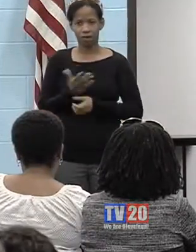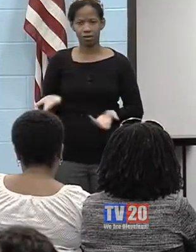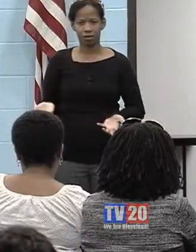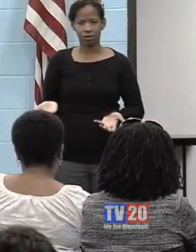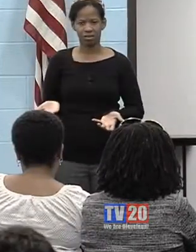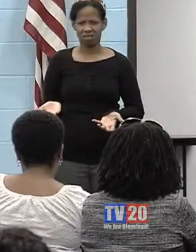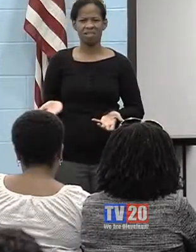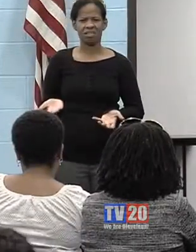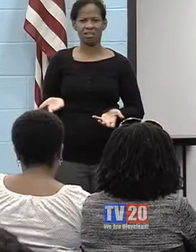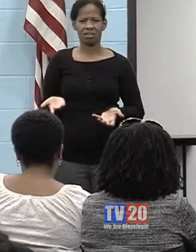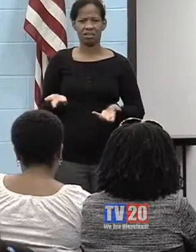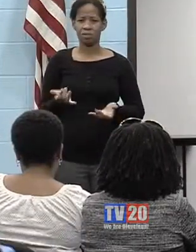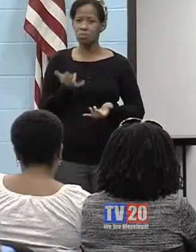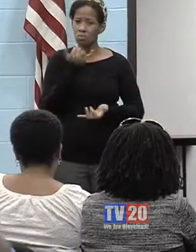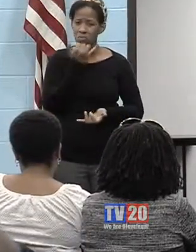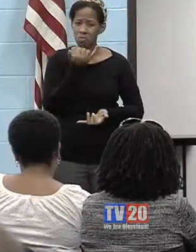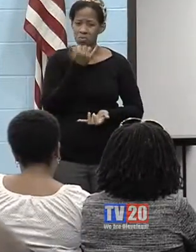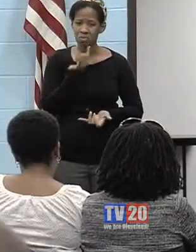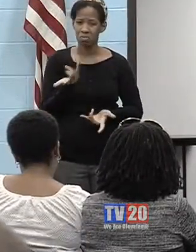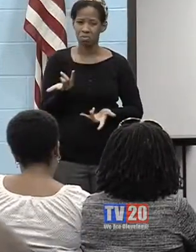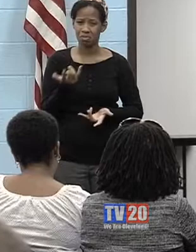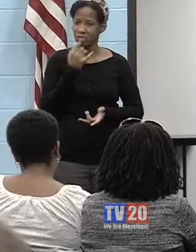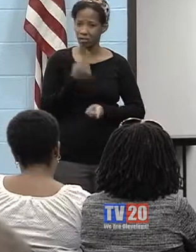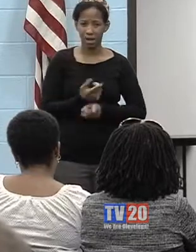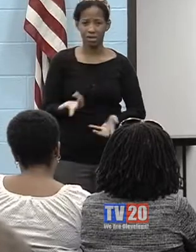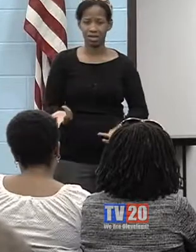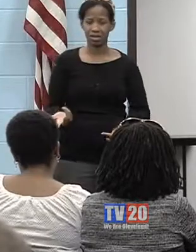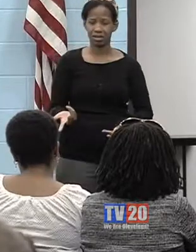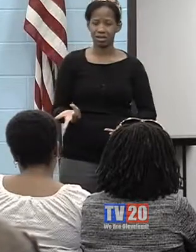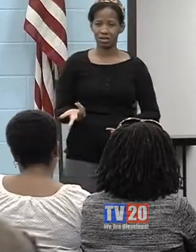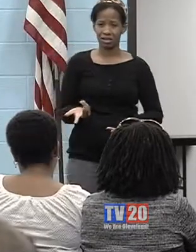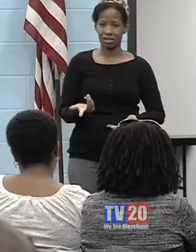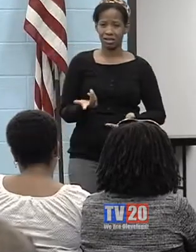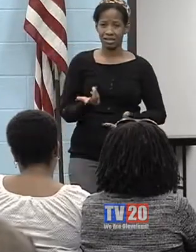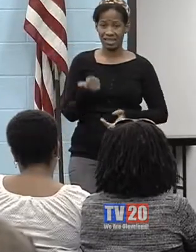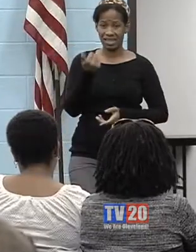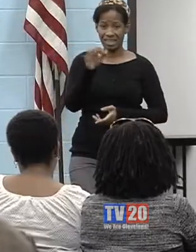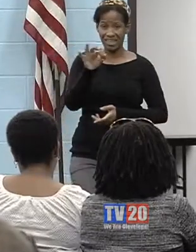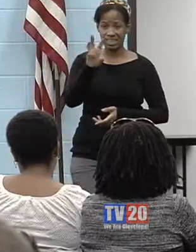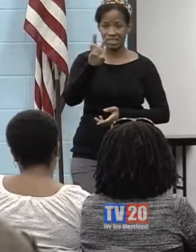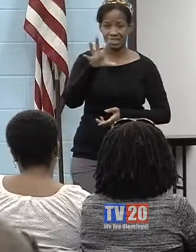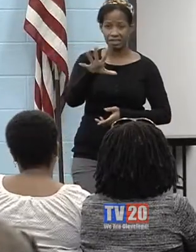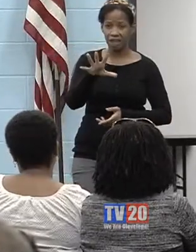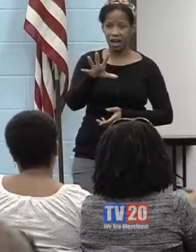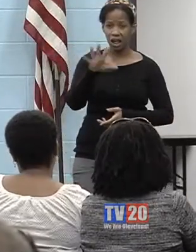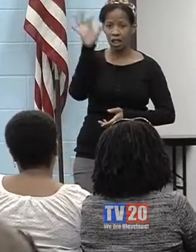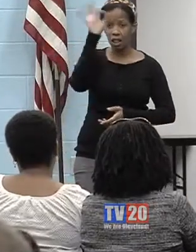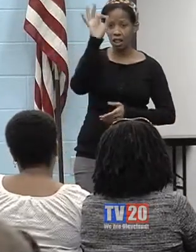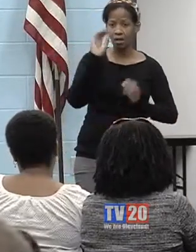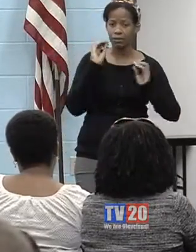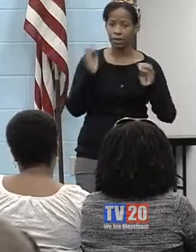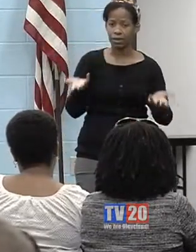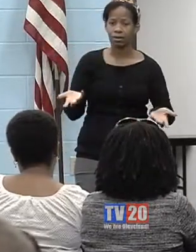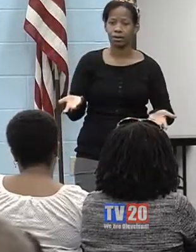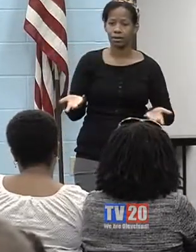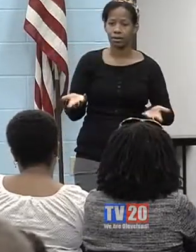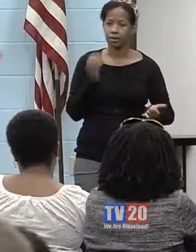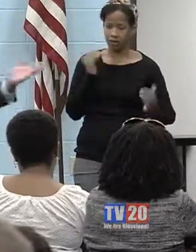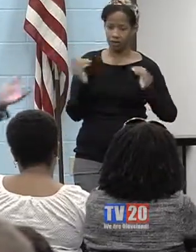states. How wrong is that? And it's been wrong since 1965 and no one did anything about it.